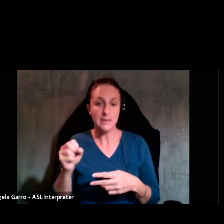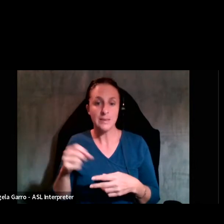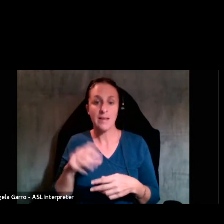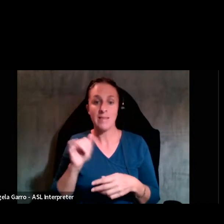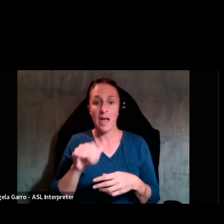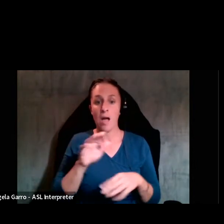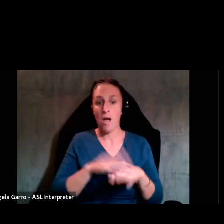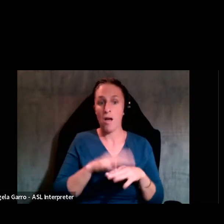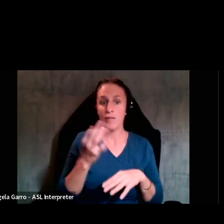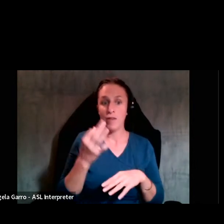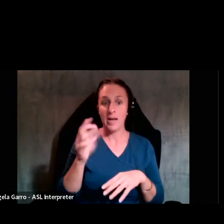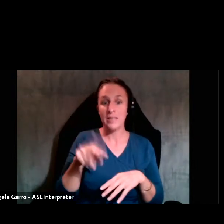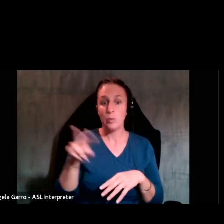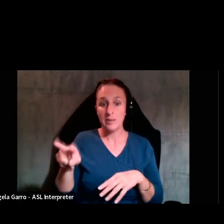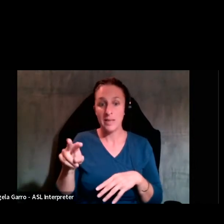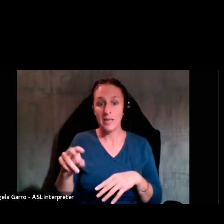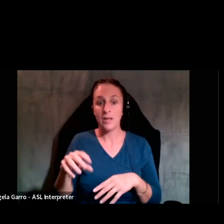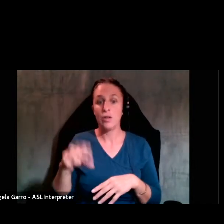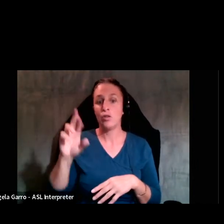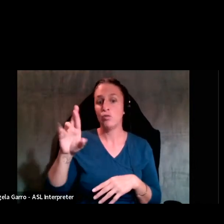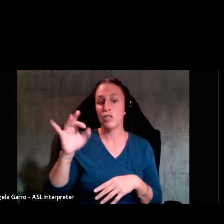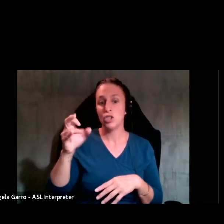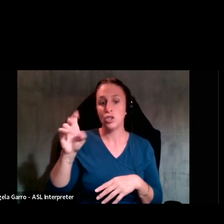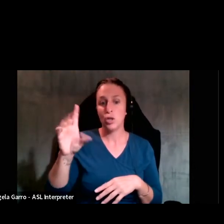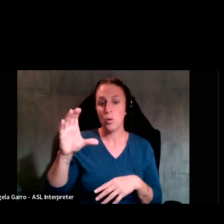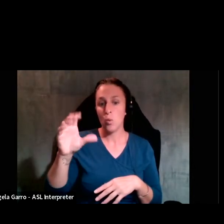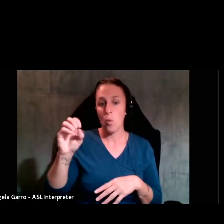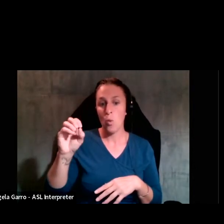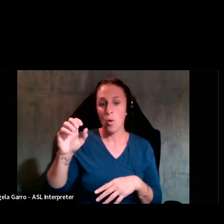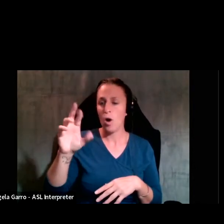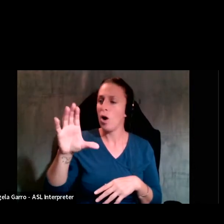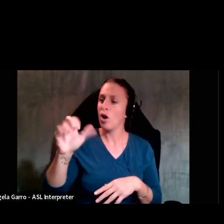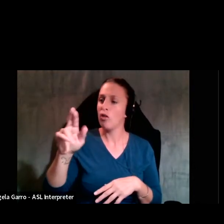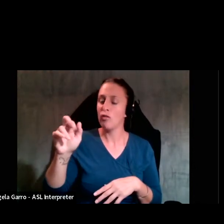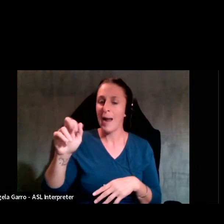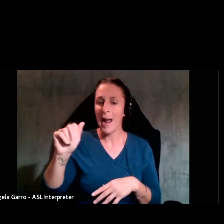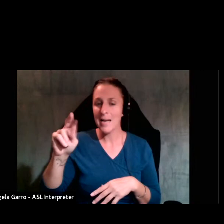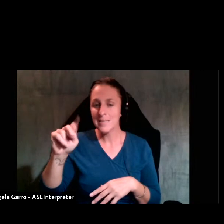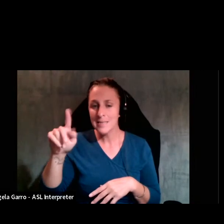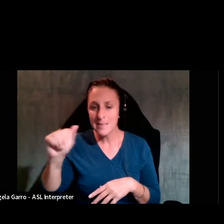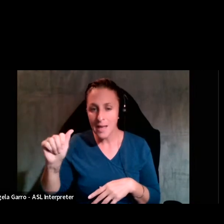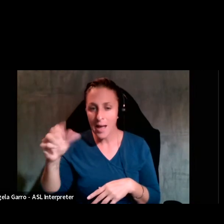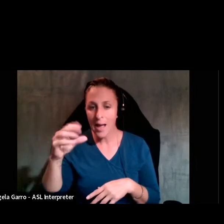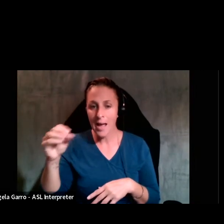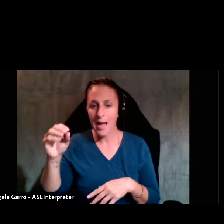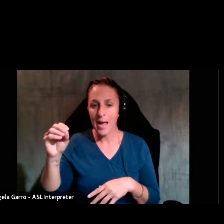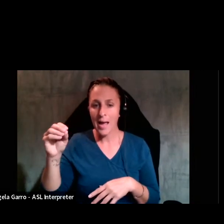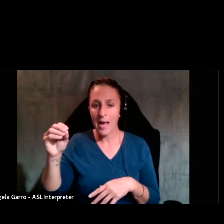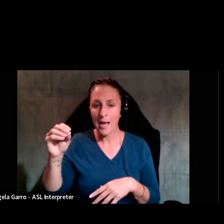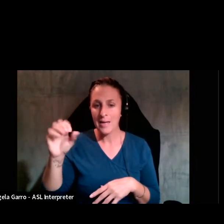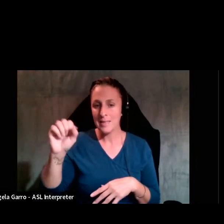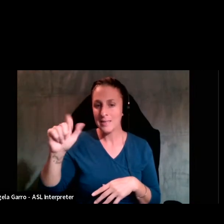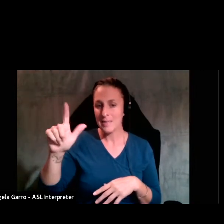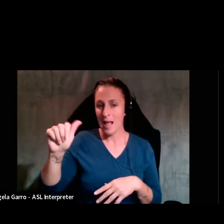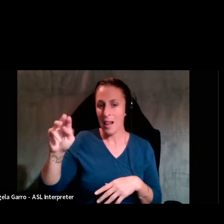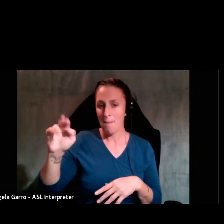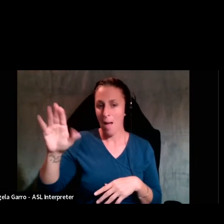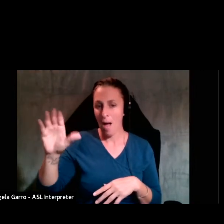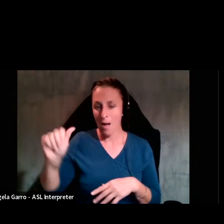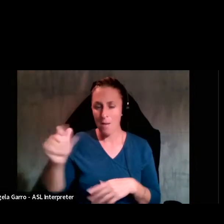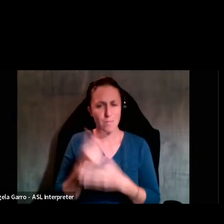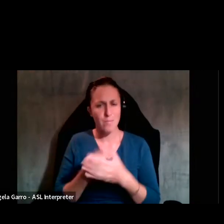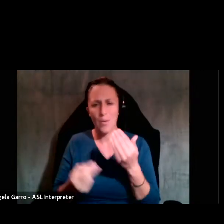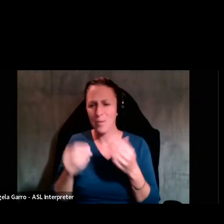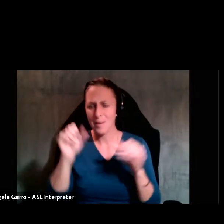was amazing. Dr. Richard Carranza and Ms. Sarah Espinoza Salamanca. They are both amazing. Dr.